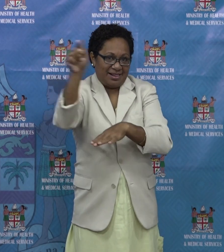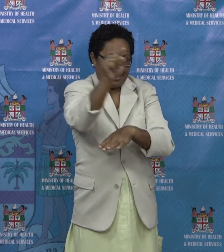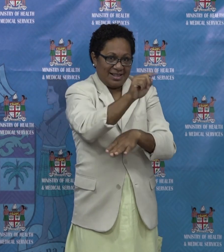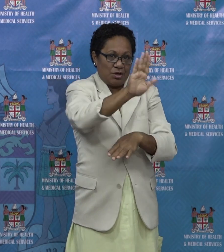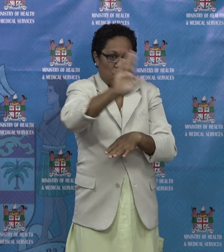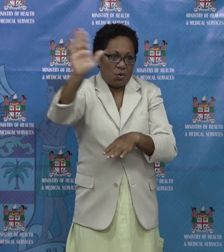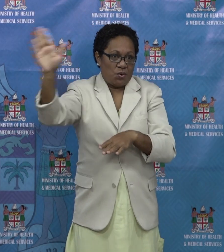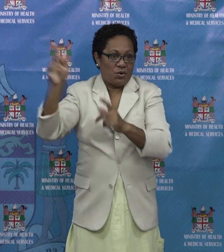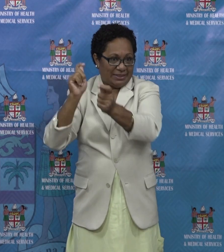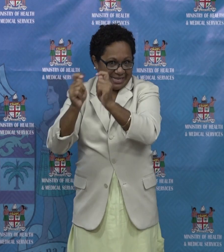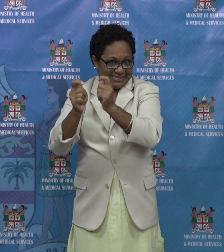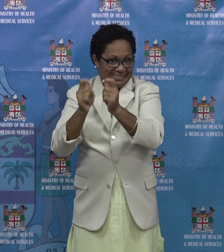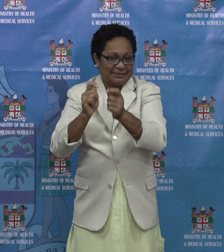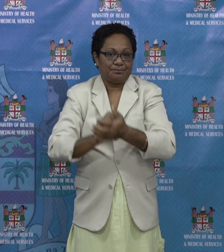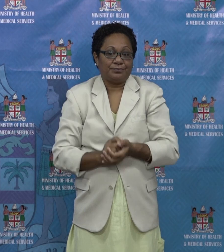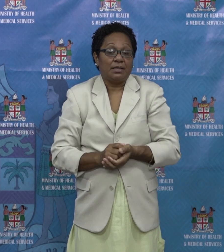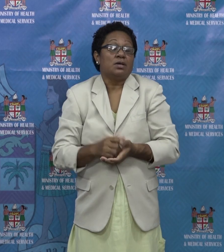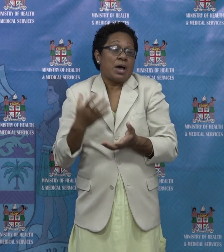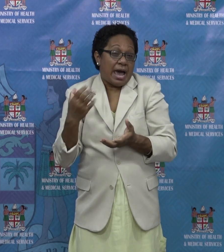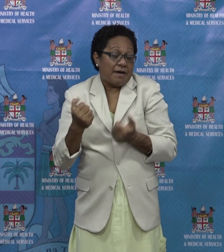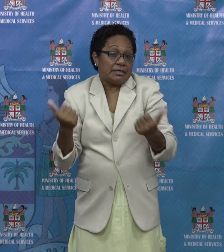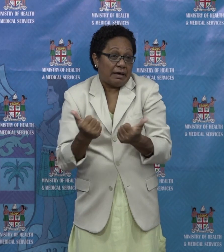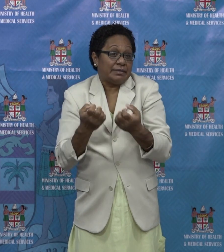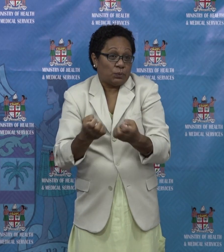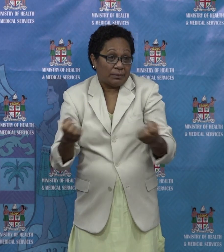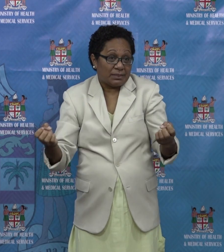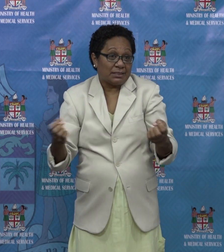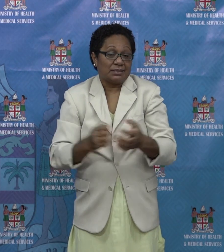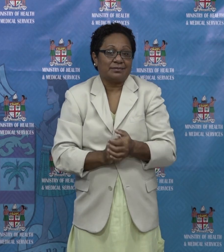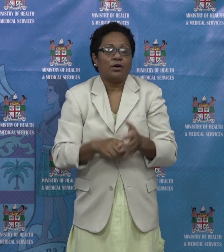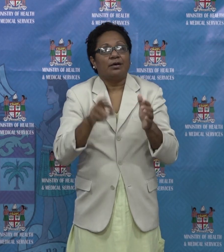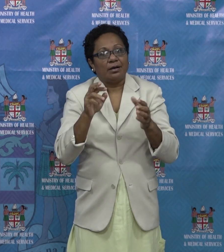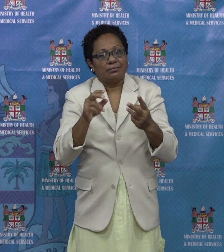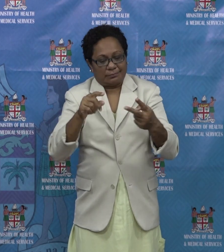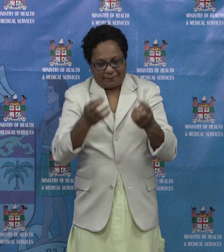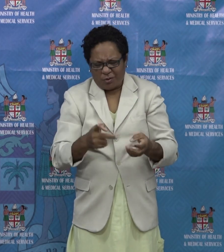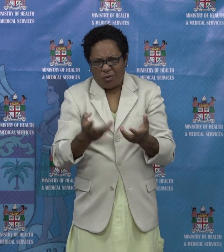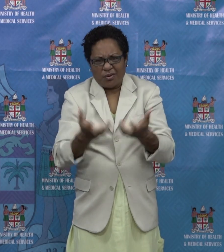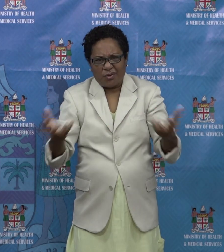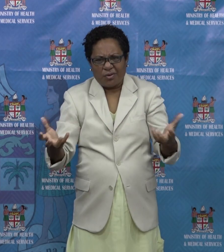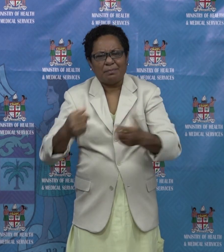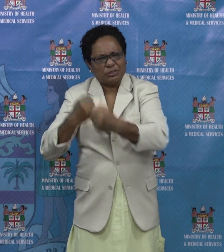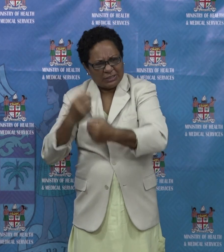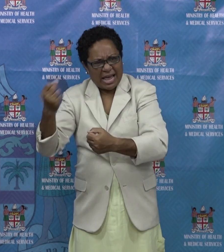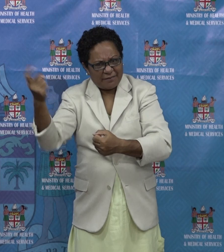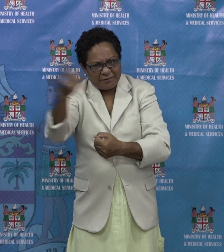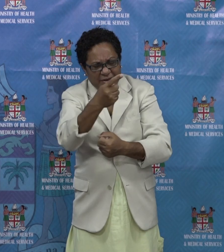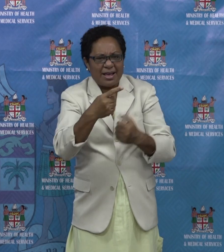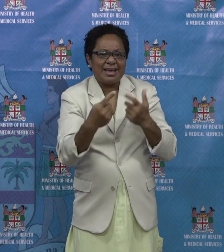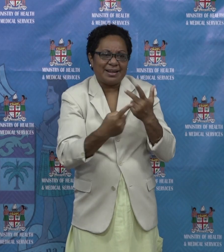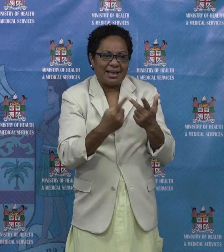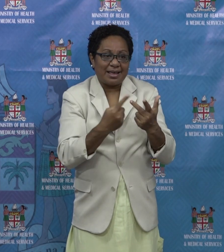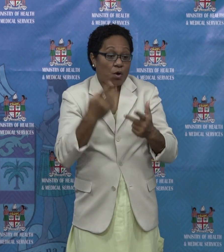testing. We do have enough consumables, both for RT-PCR and for GeneXpert. So once Fiji CDC comes